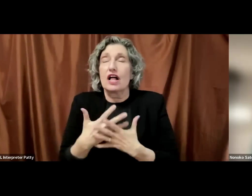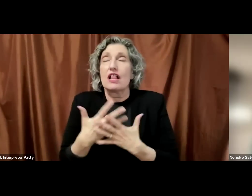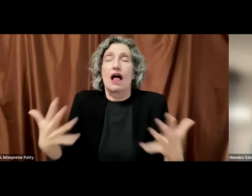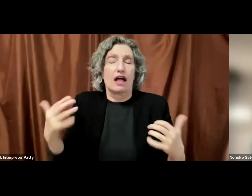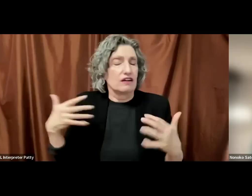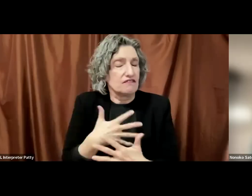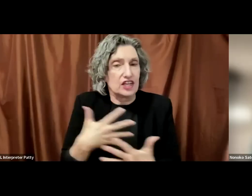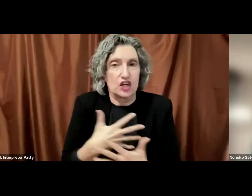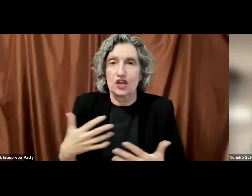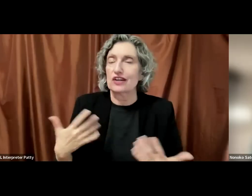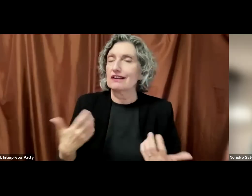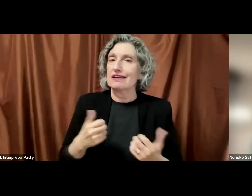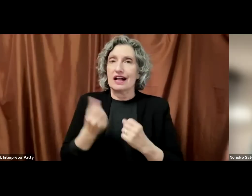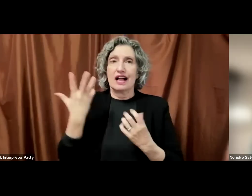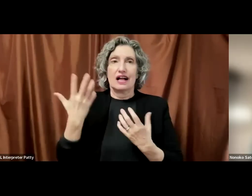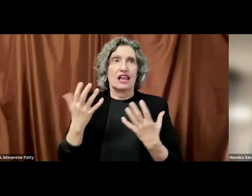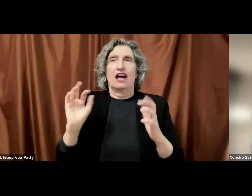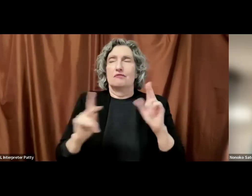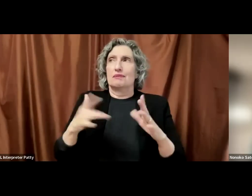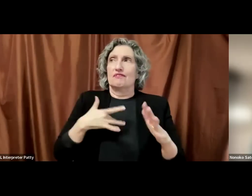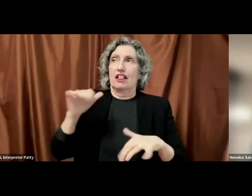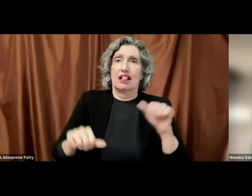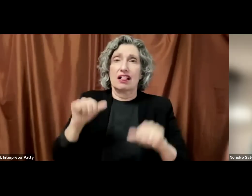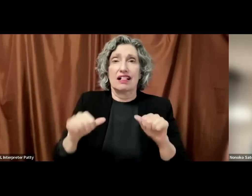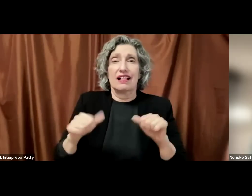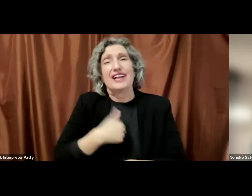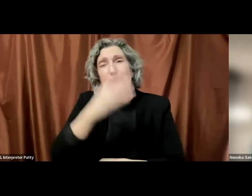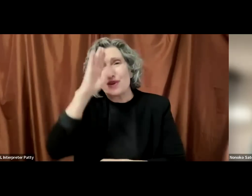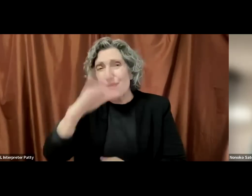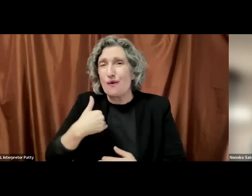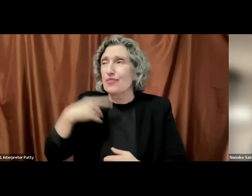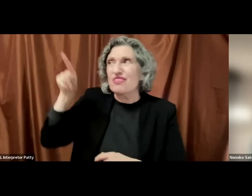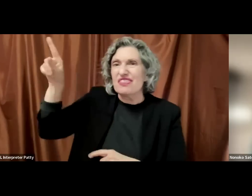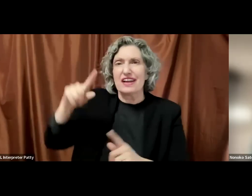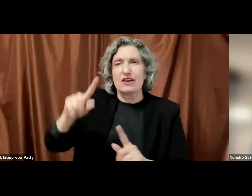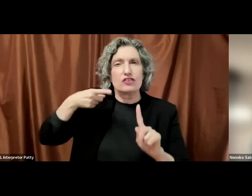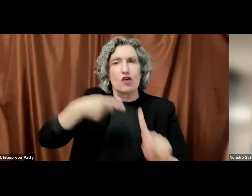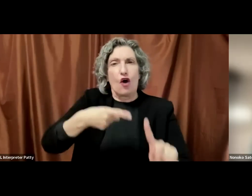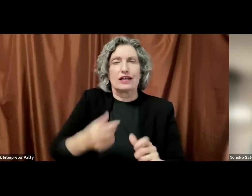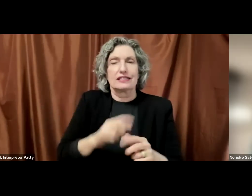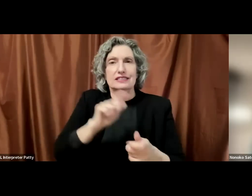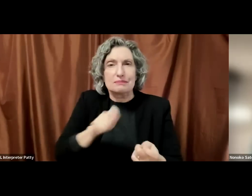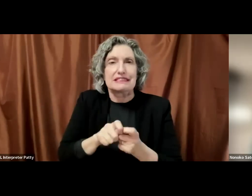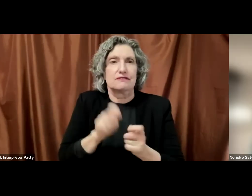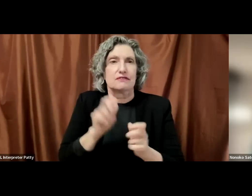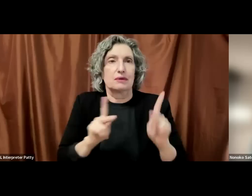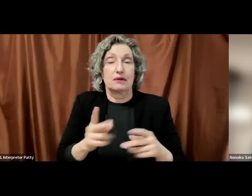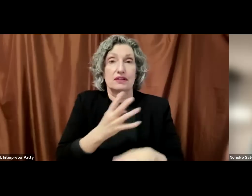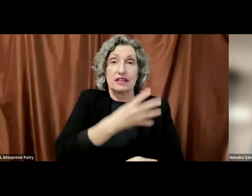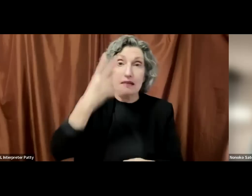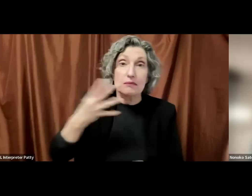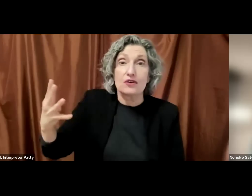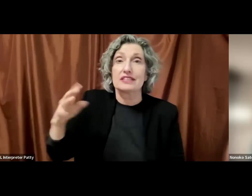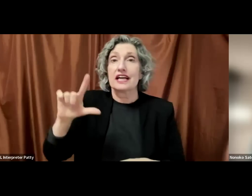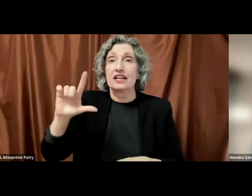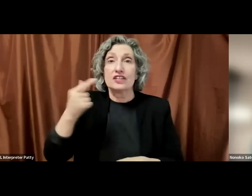support communities specifically being targeted, immigrants, refugees, LGBTQ folks, who feel the need to meet and